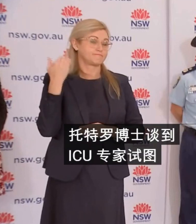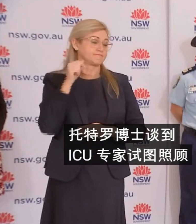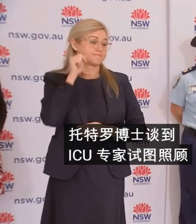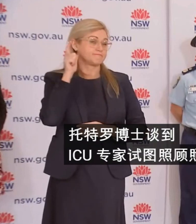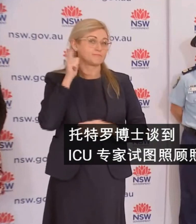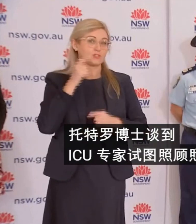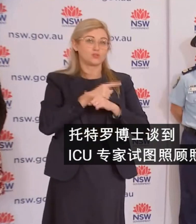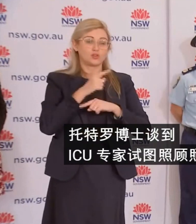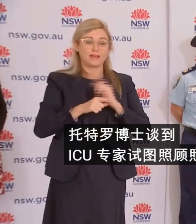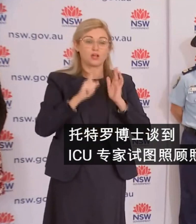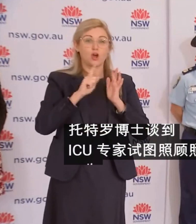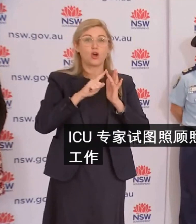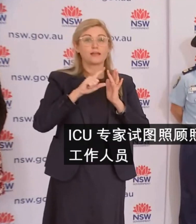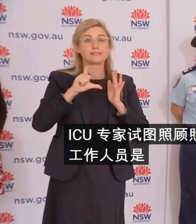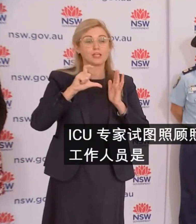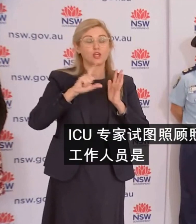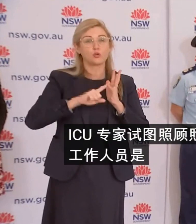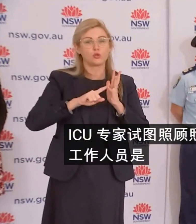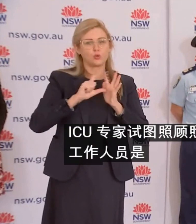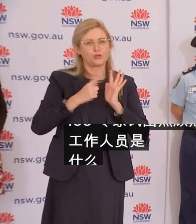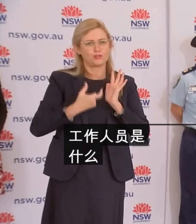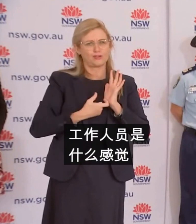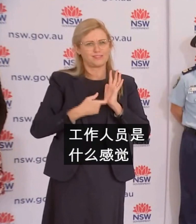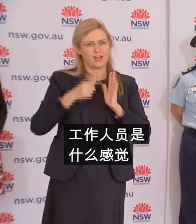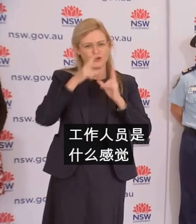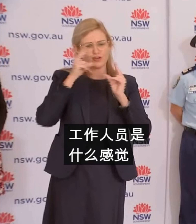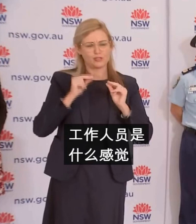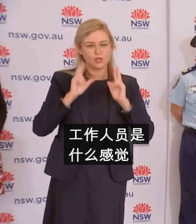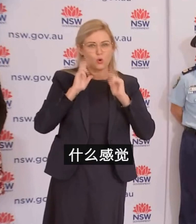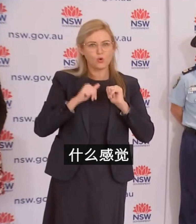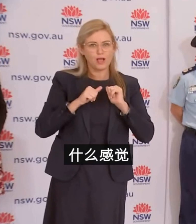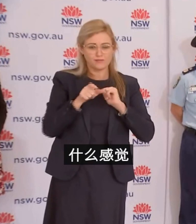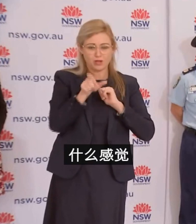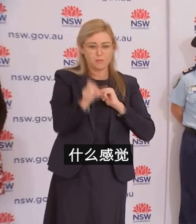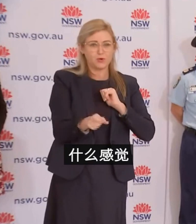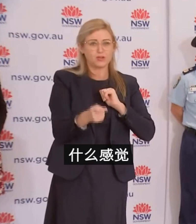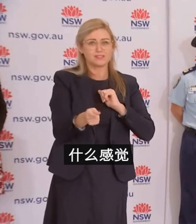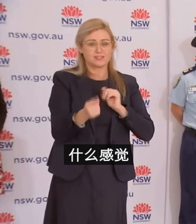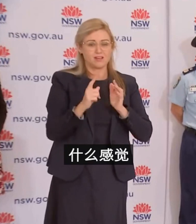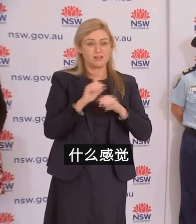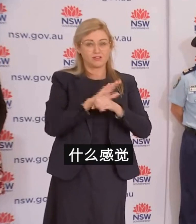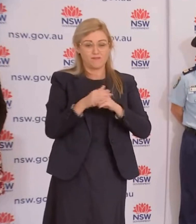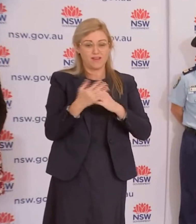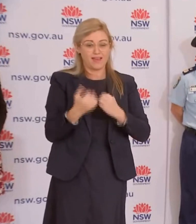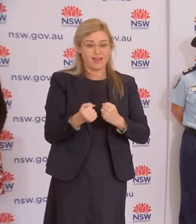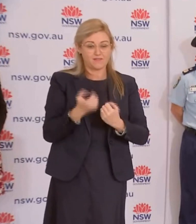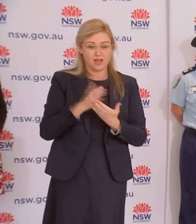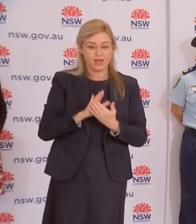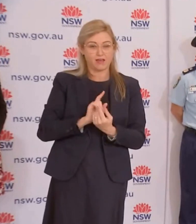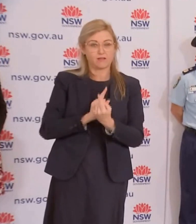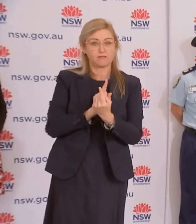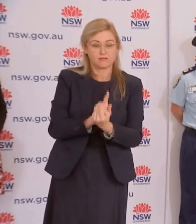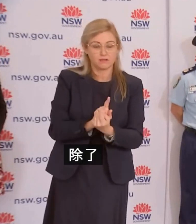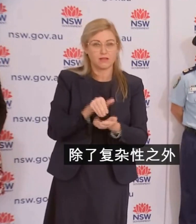with an ICU specialist trying to look after staff who are look after patients who have the virus. It's no